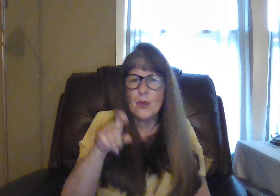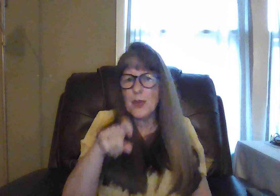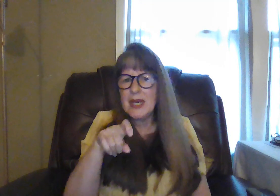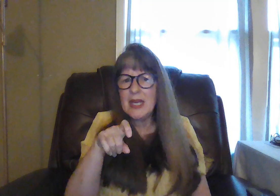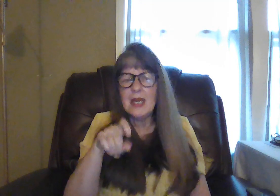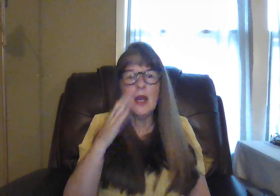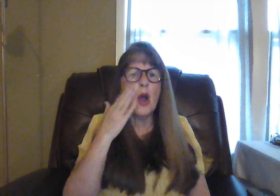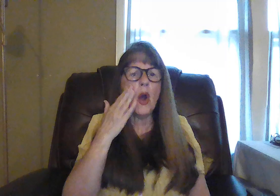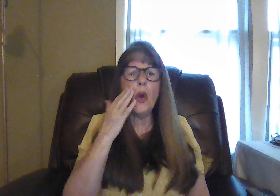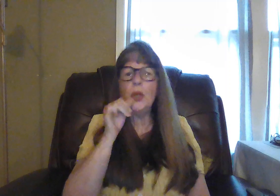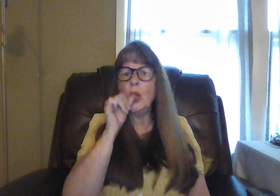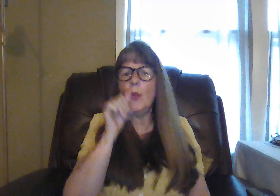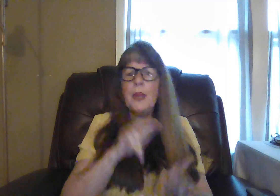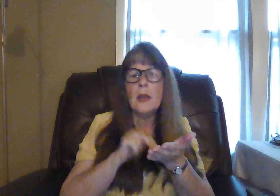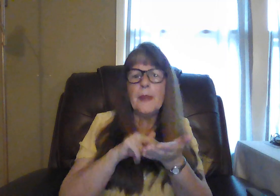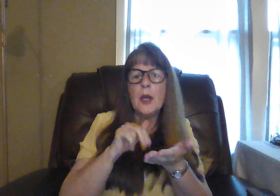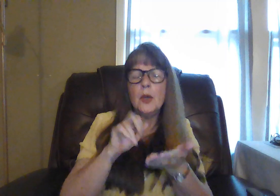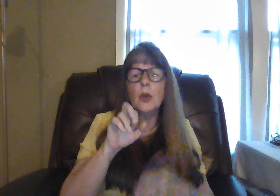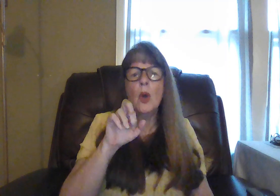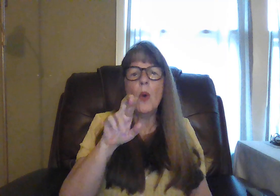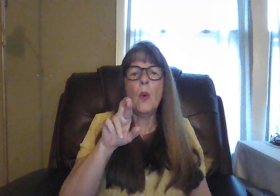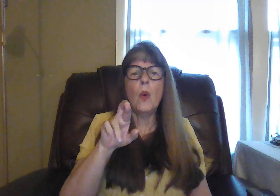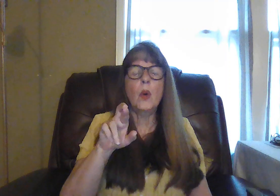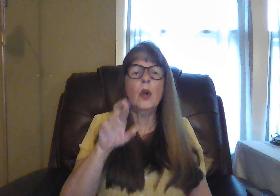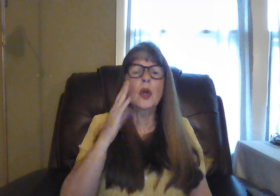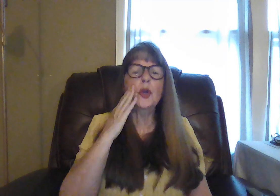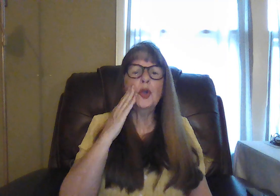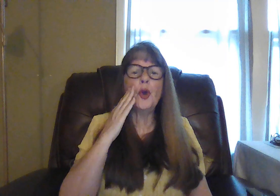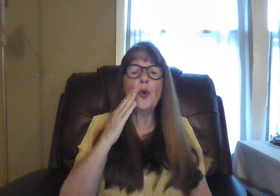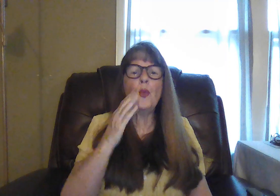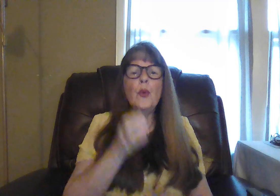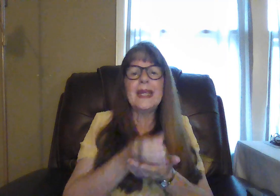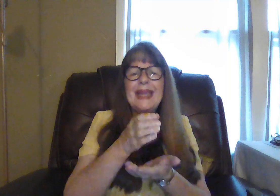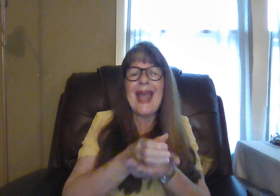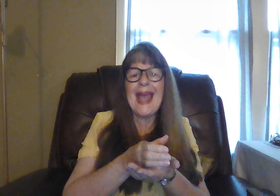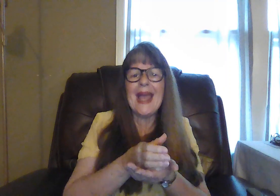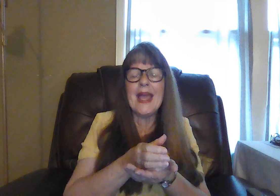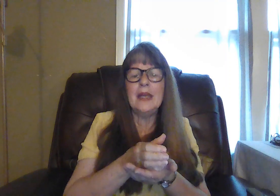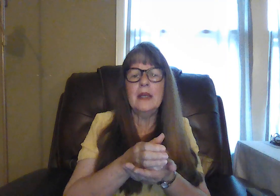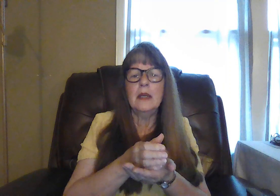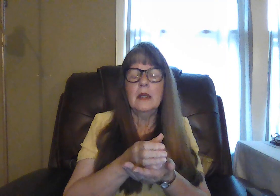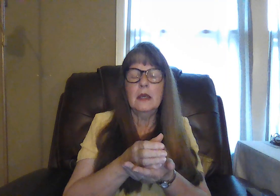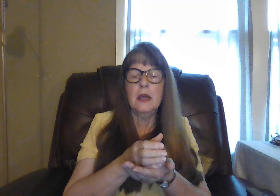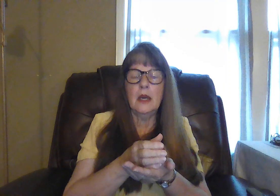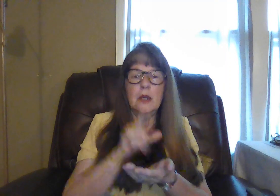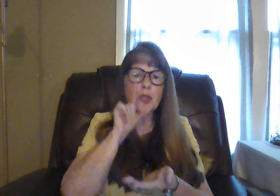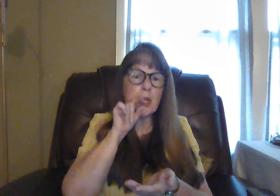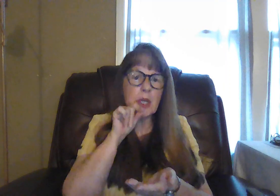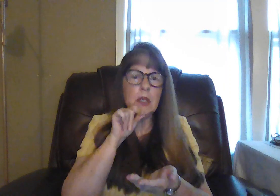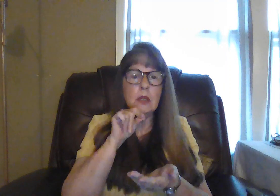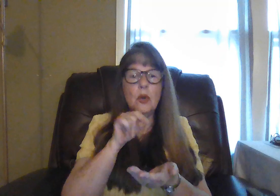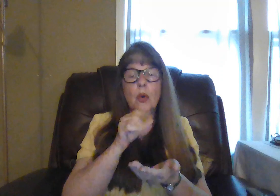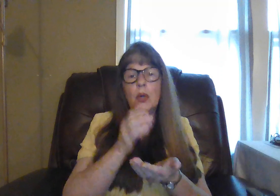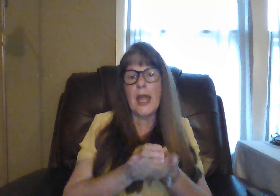I need? Oh, peanut butter, or canned chicken, or